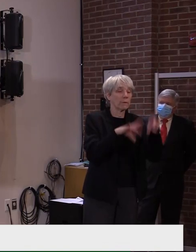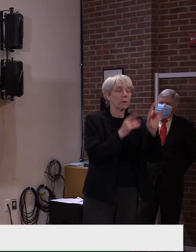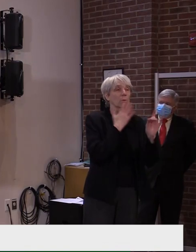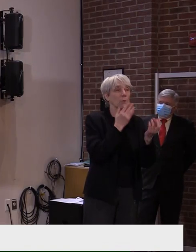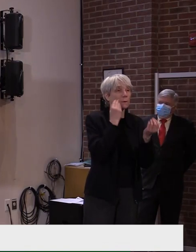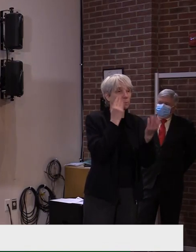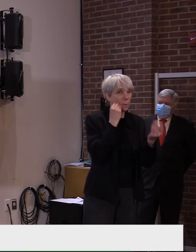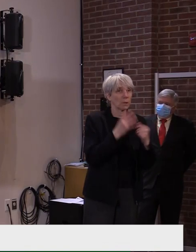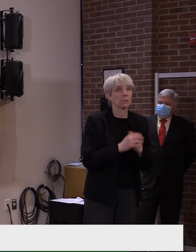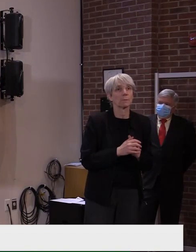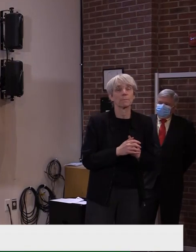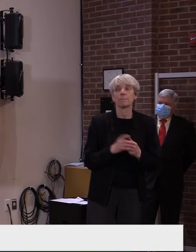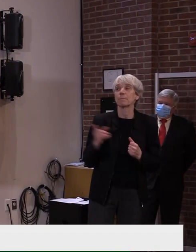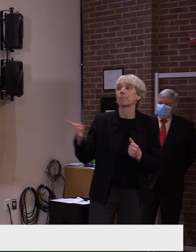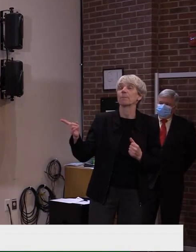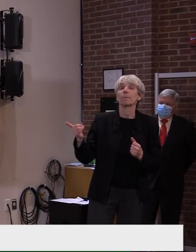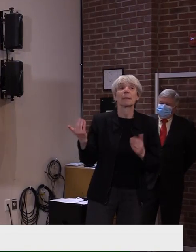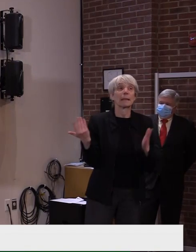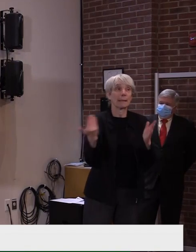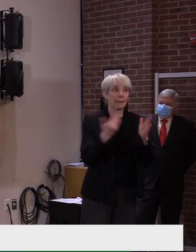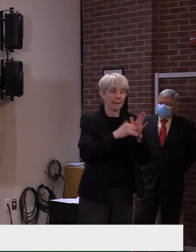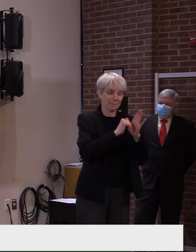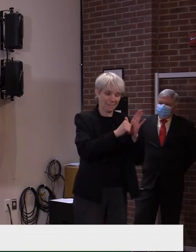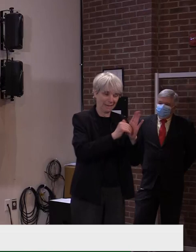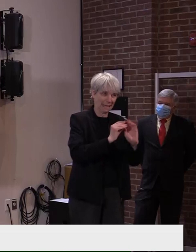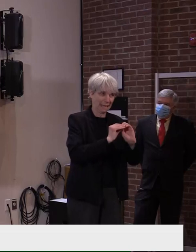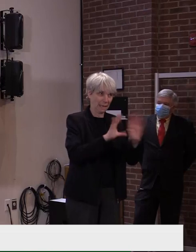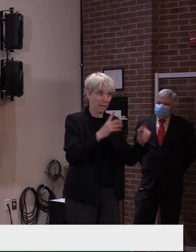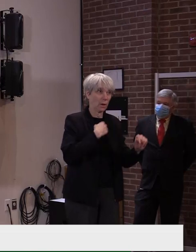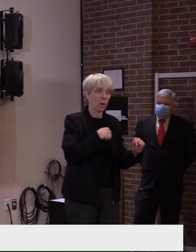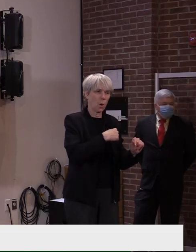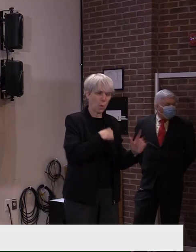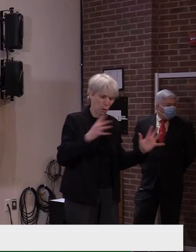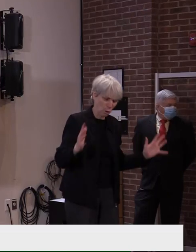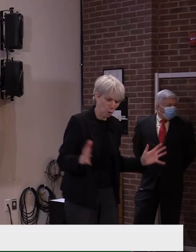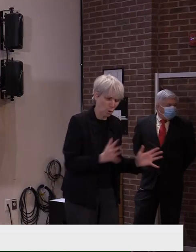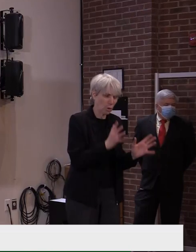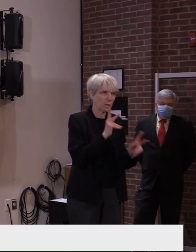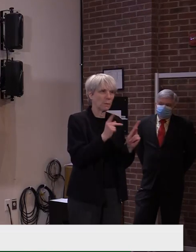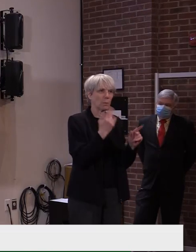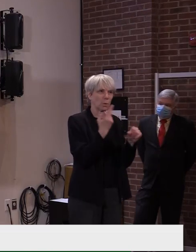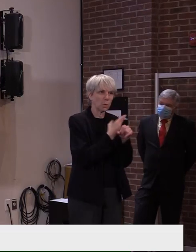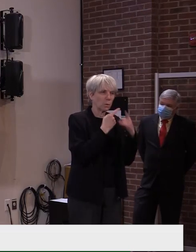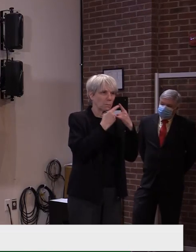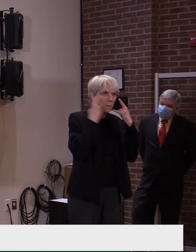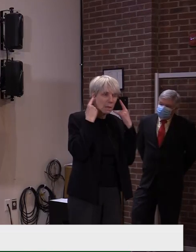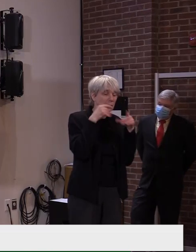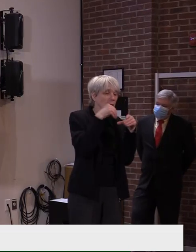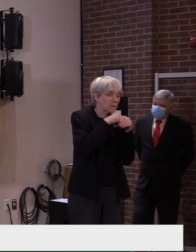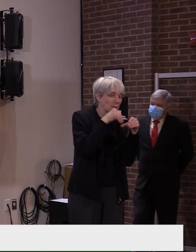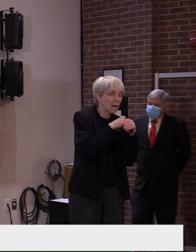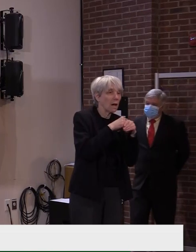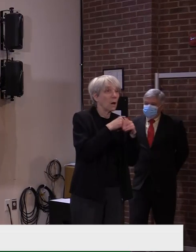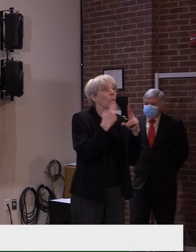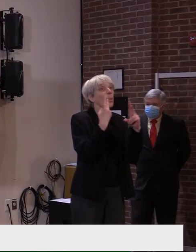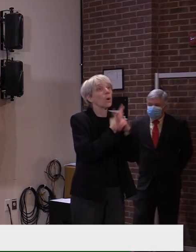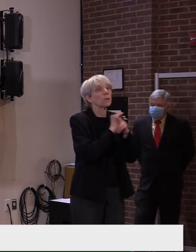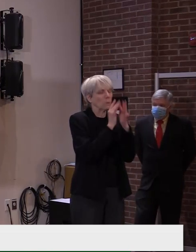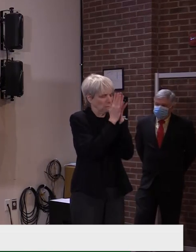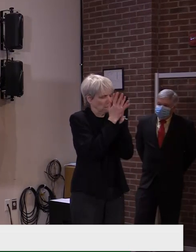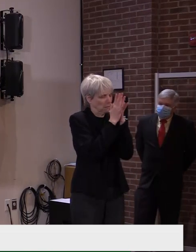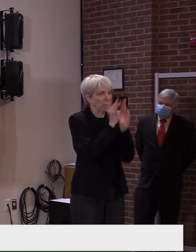And again, to be clear, we advocate for people to wear masks indoors in crowded spaces in particular.